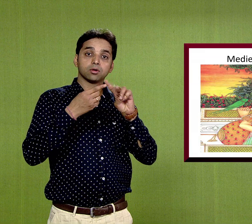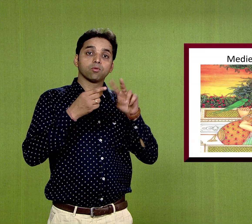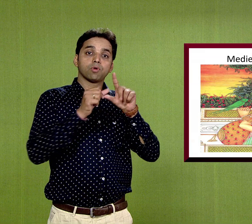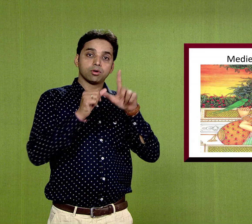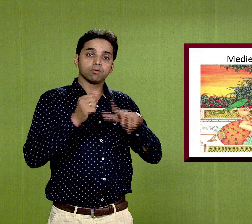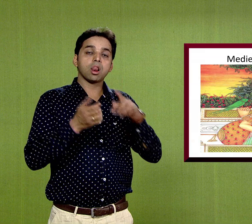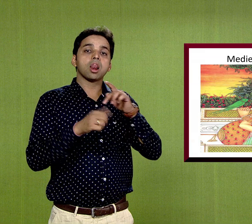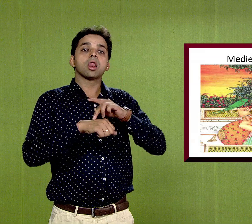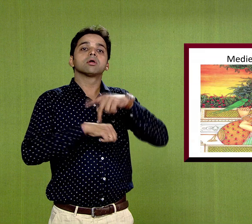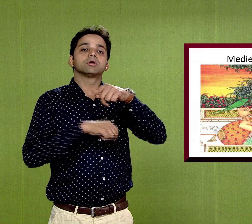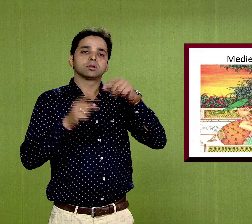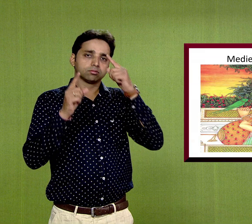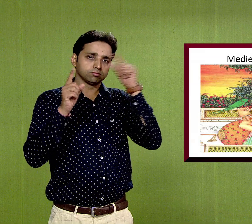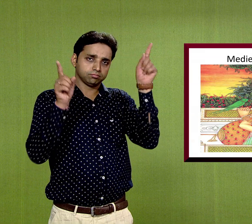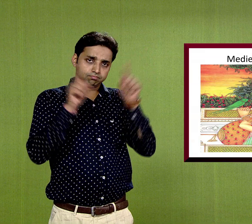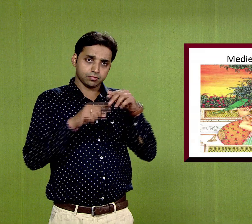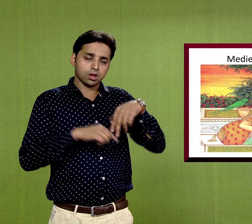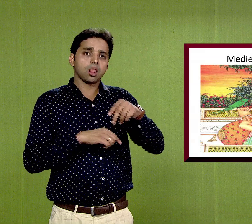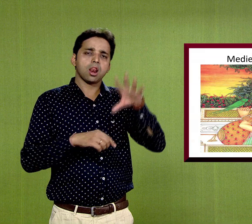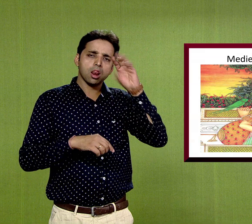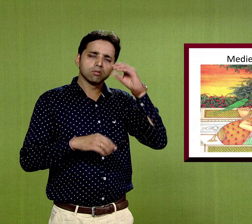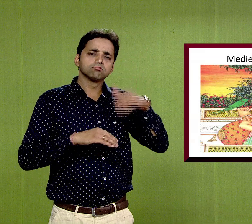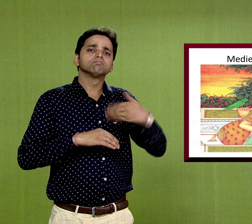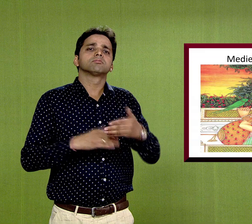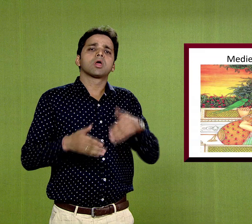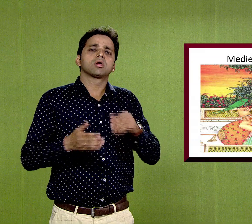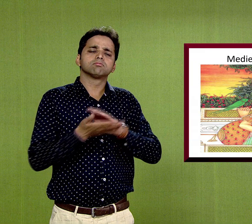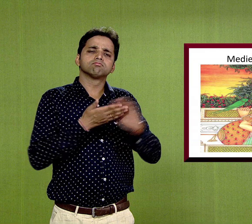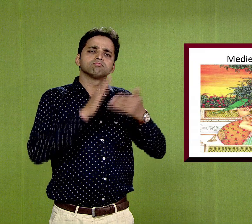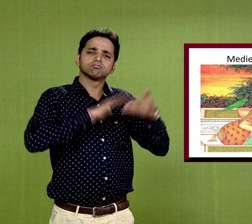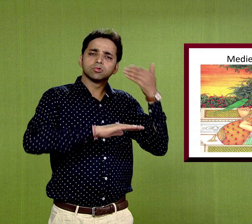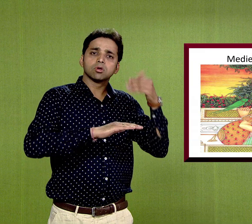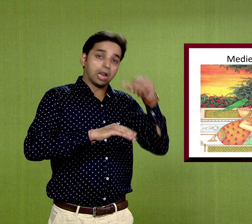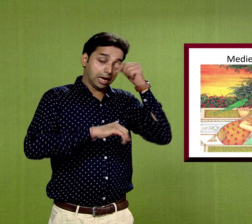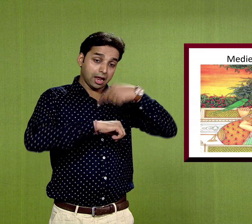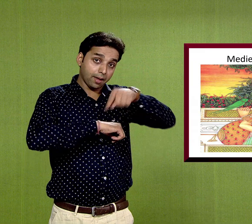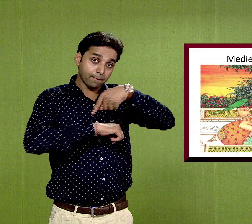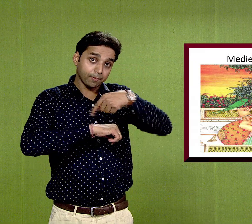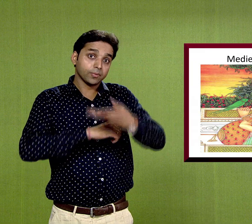Learners, the historical time period from